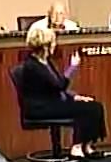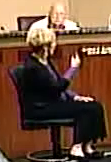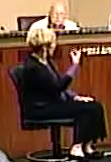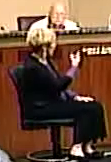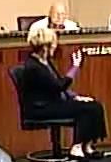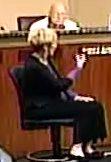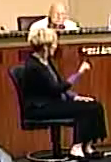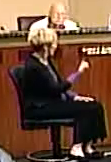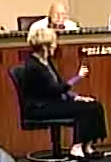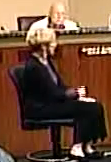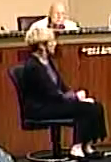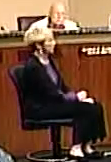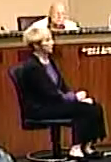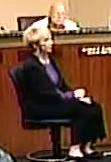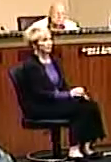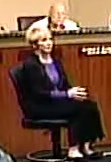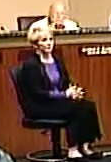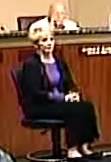Friday and Saturday.